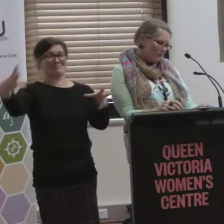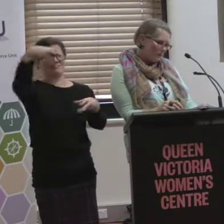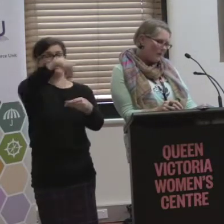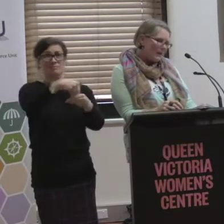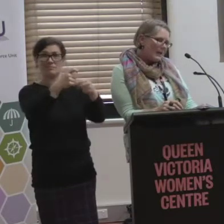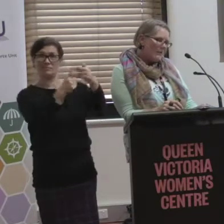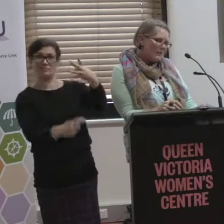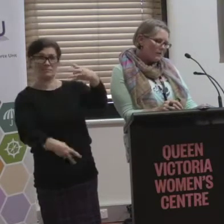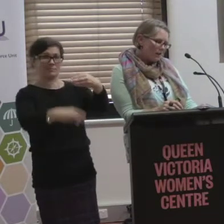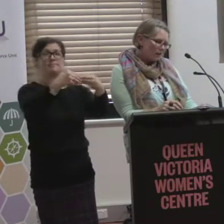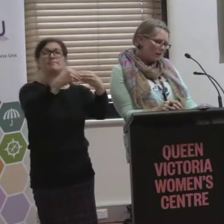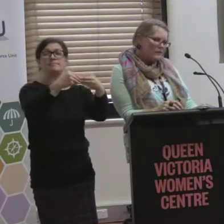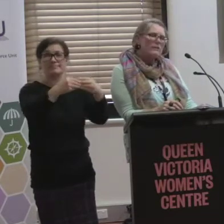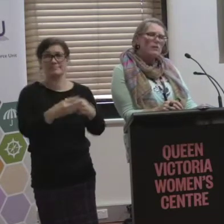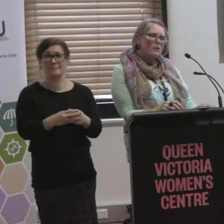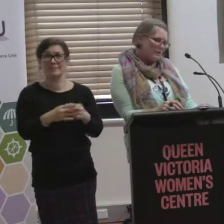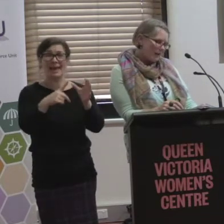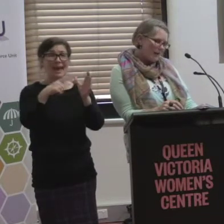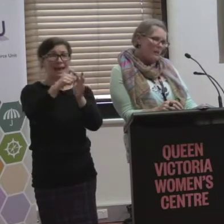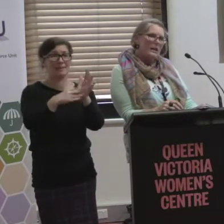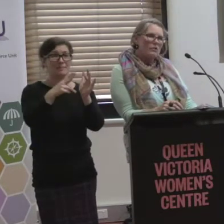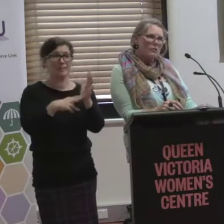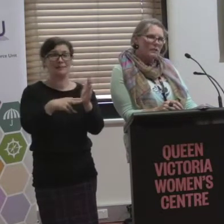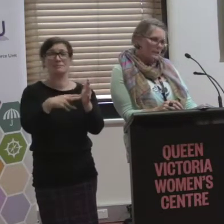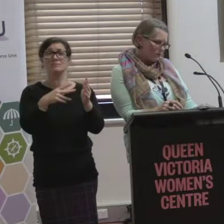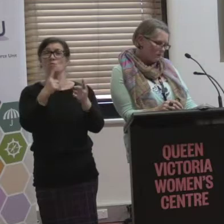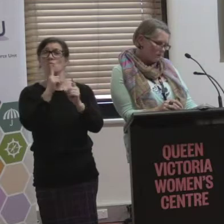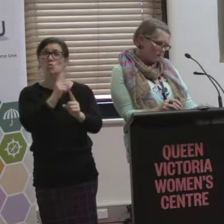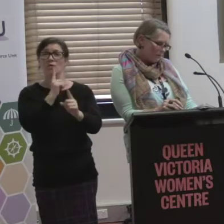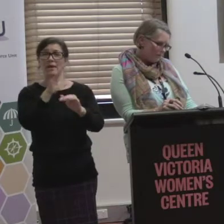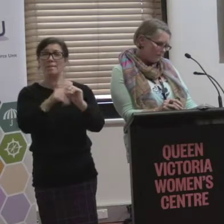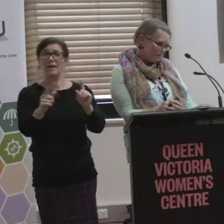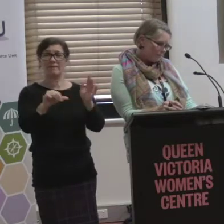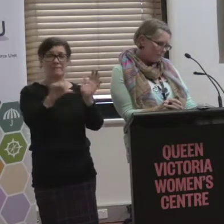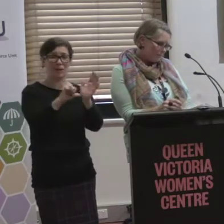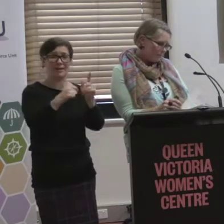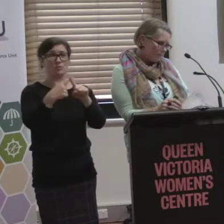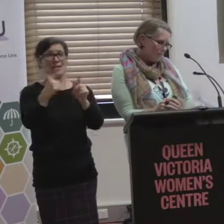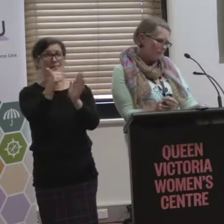of those. An administration order is solely around financial and legal decisions.